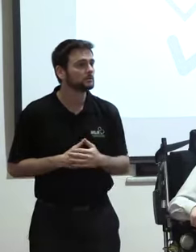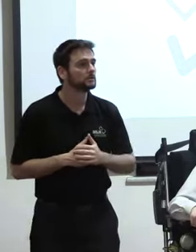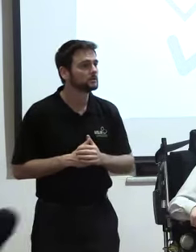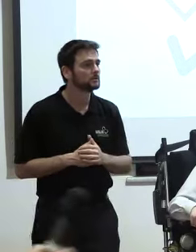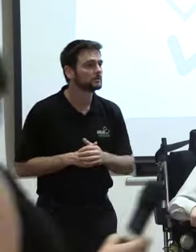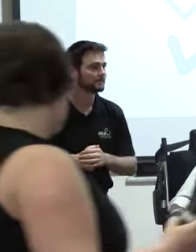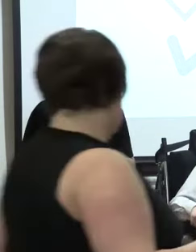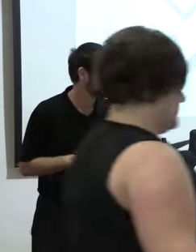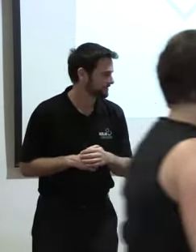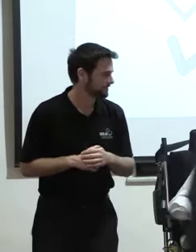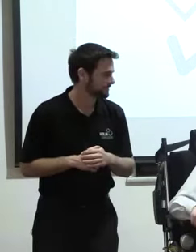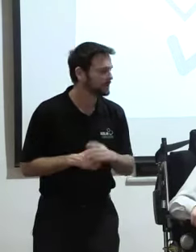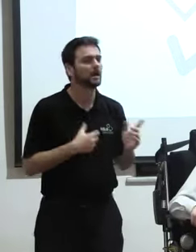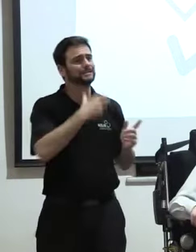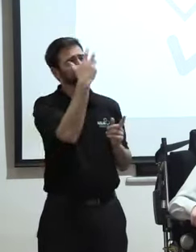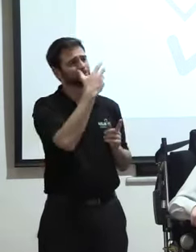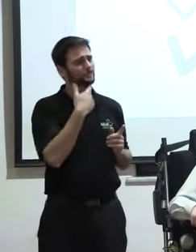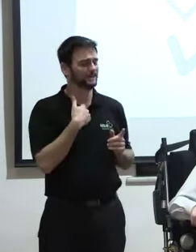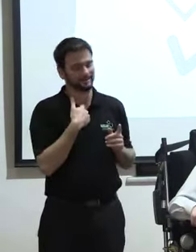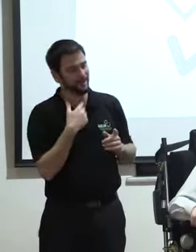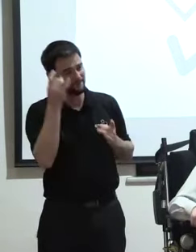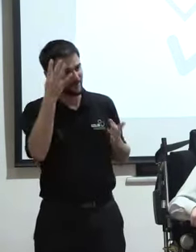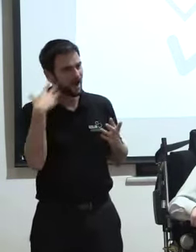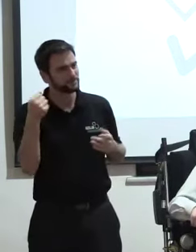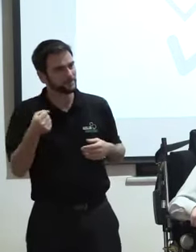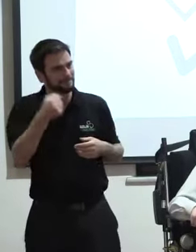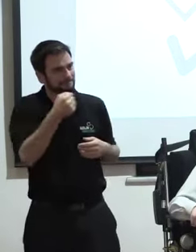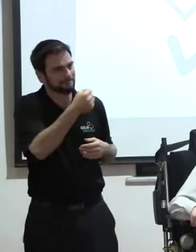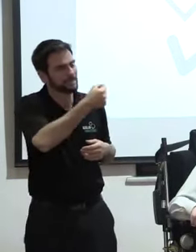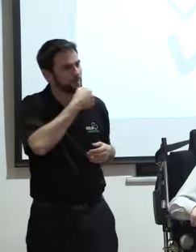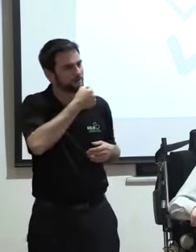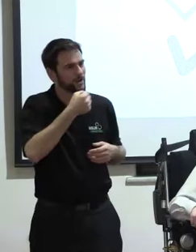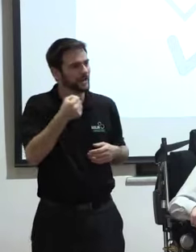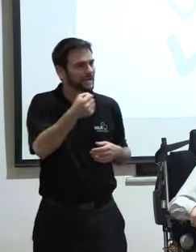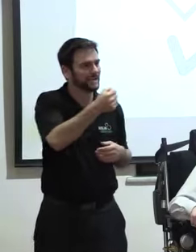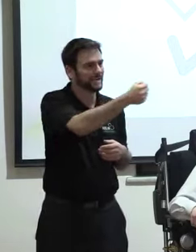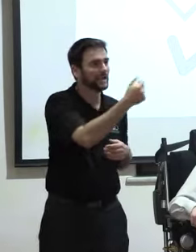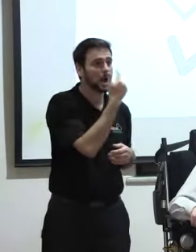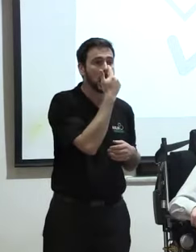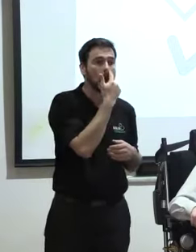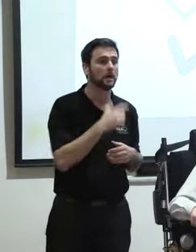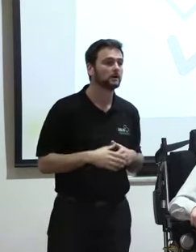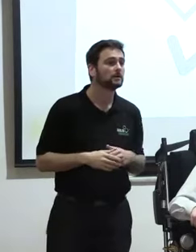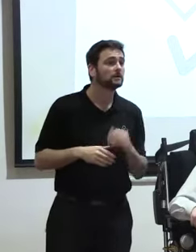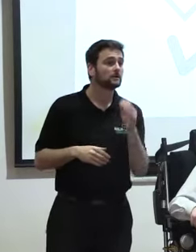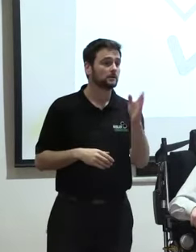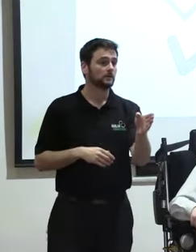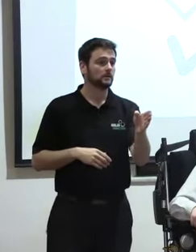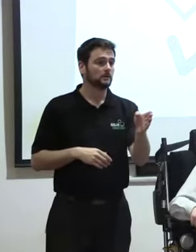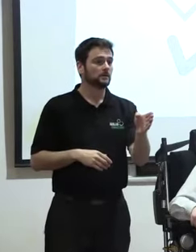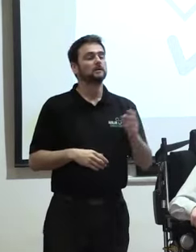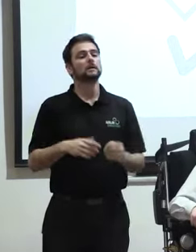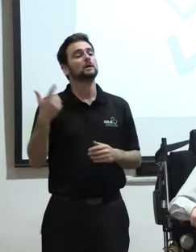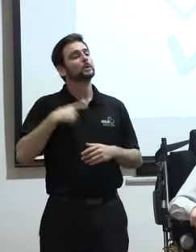Sorry, I shouldn't do this. You have to run the microphone over there. If you can yell, I can repeat it if you like. Because we're creating a